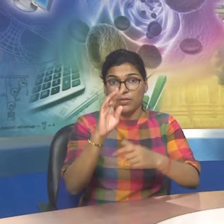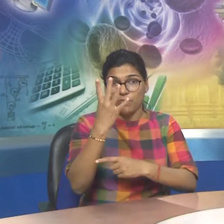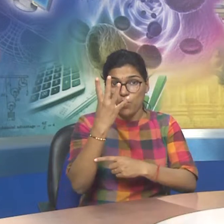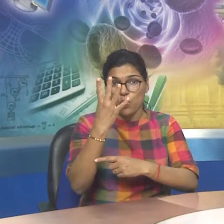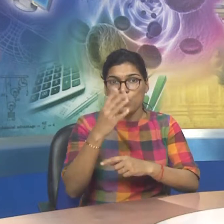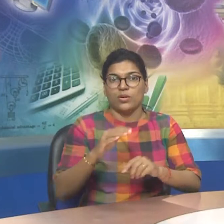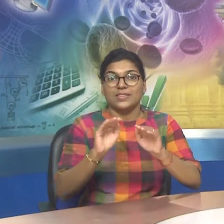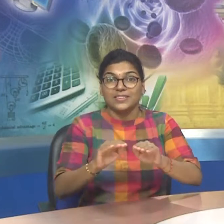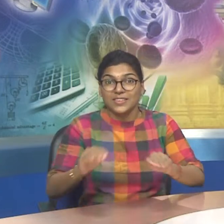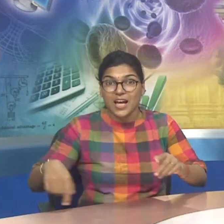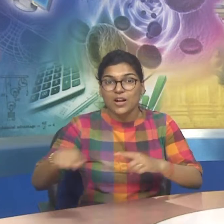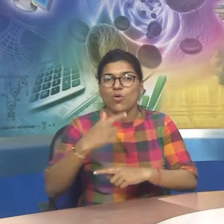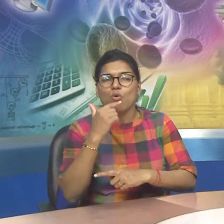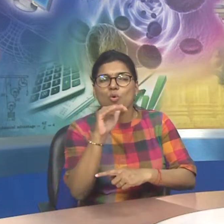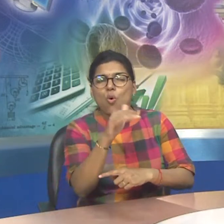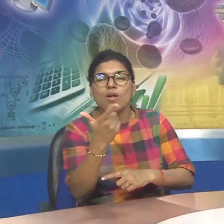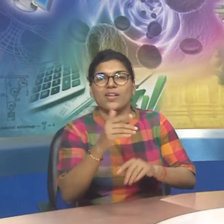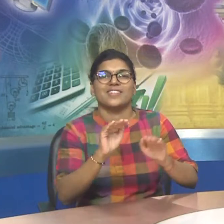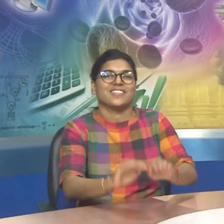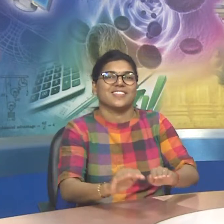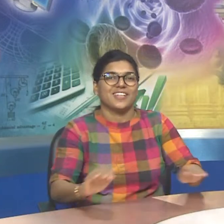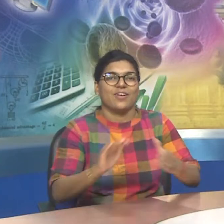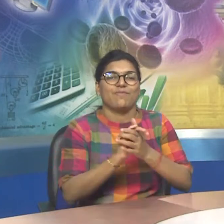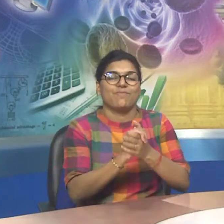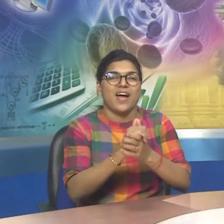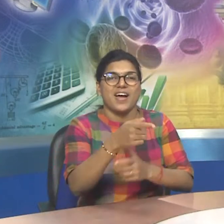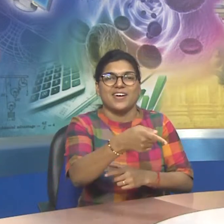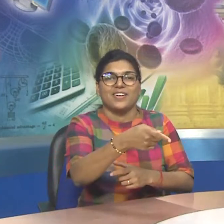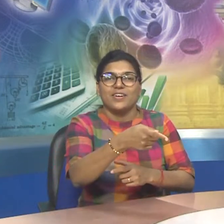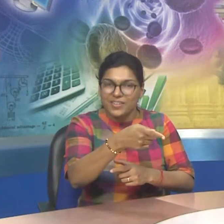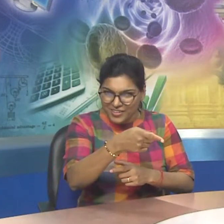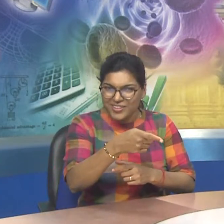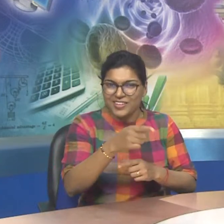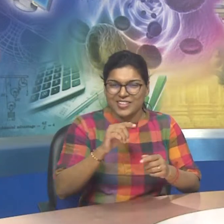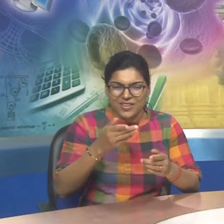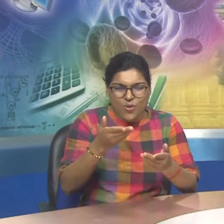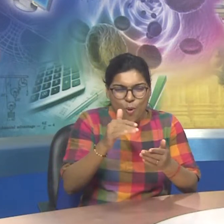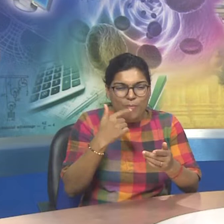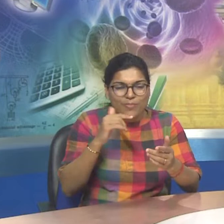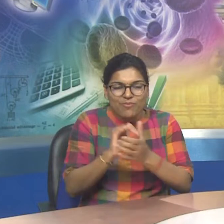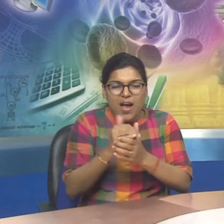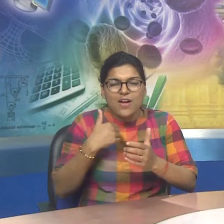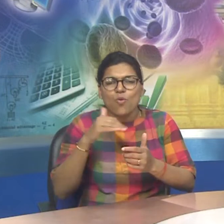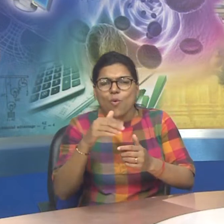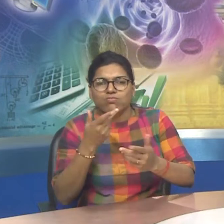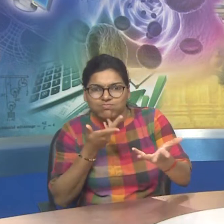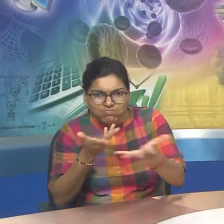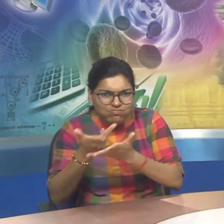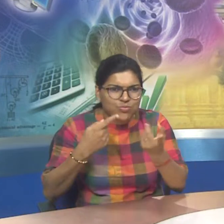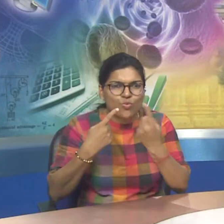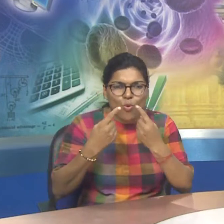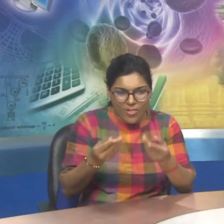So the correct option is the child calls other children as my